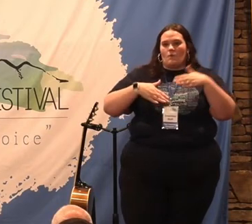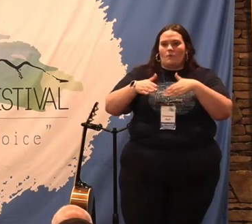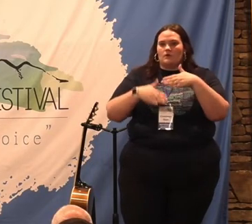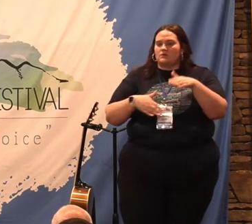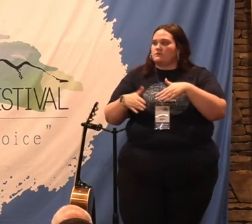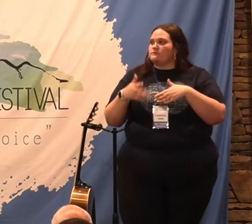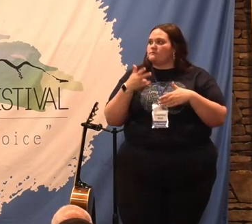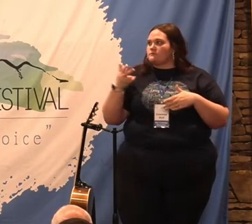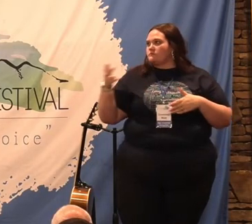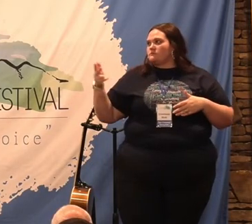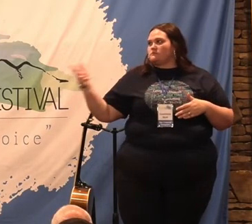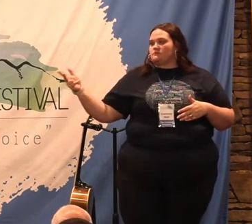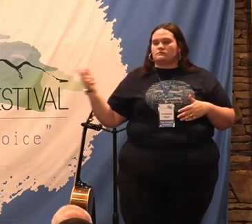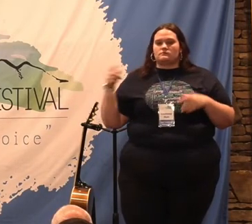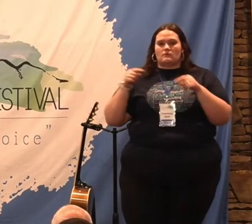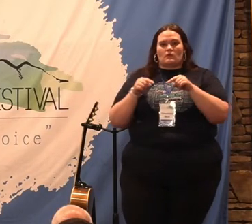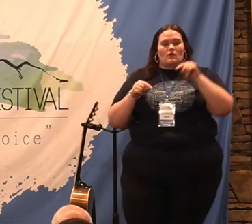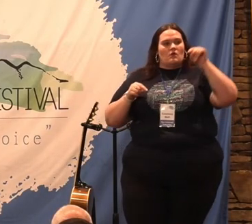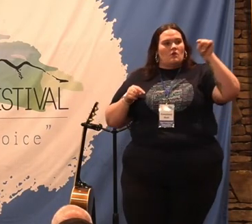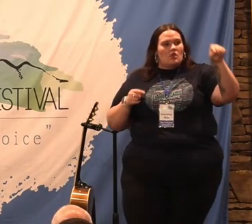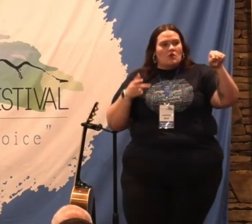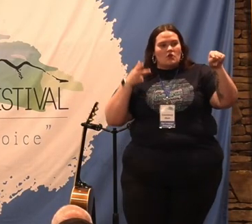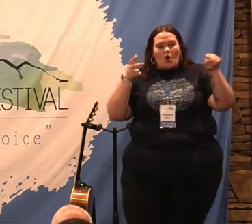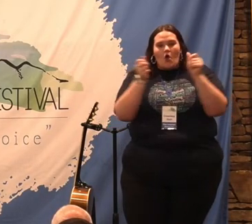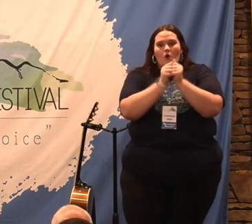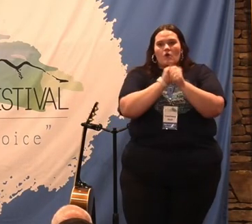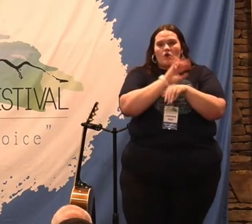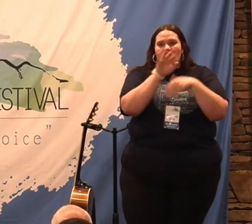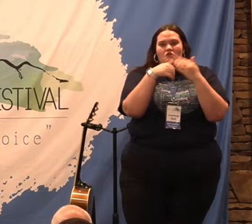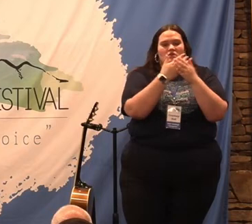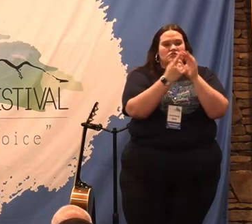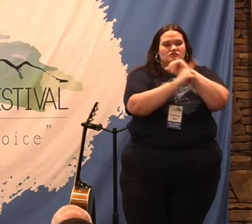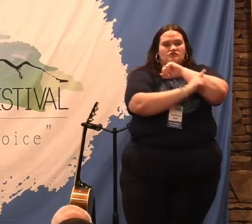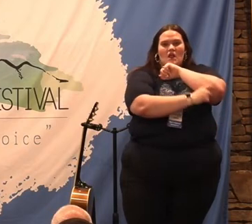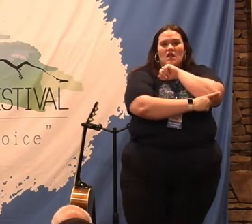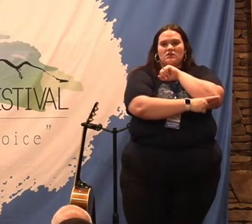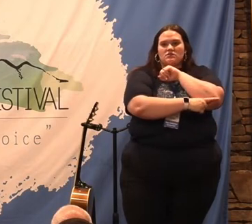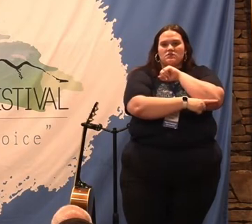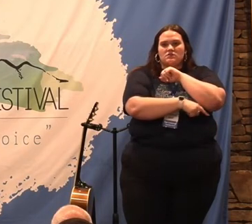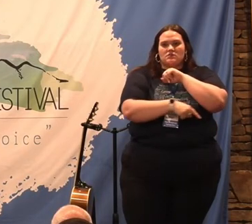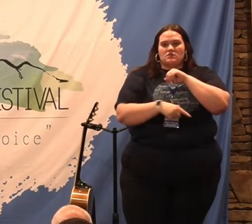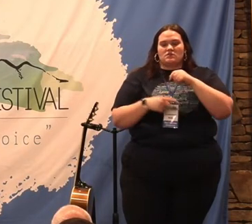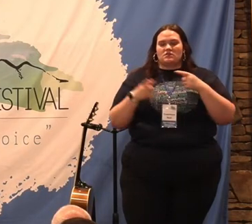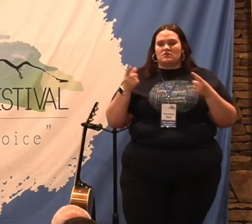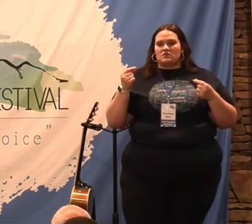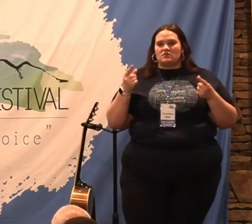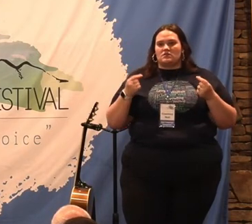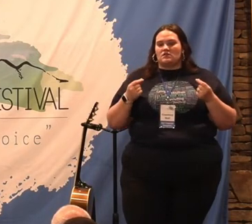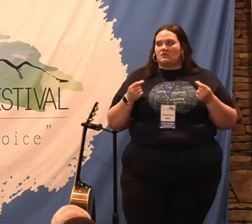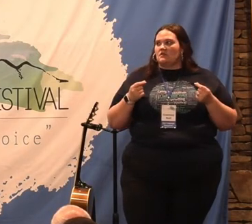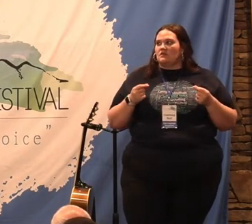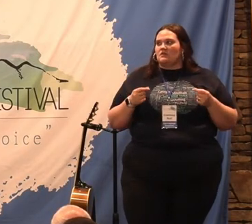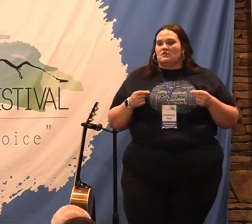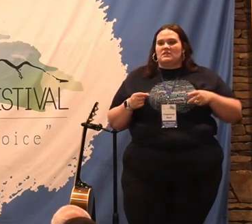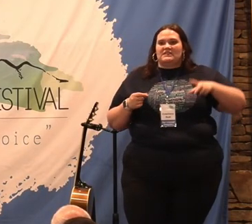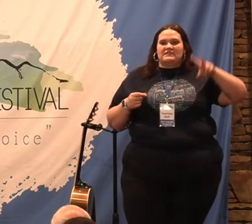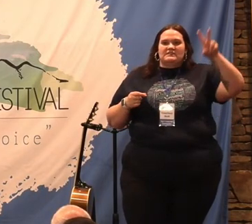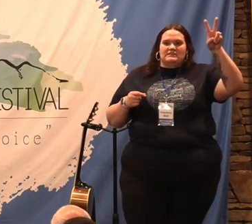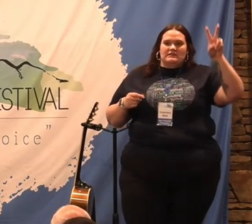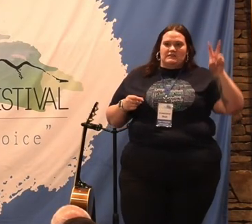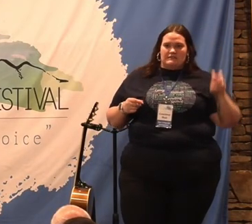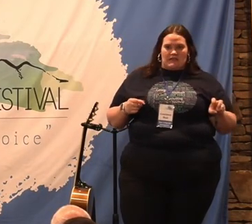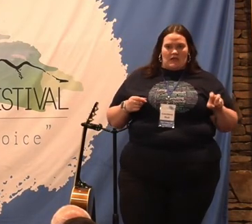lot over to that car, and he sits down in the